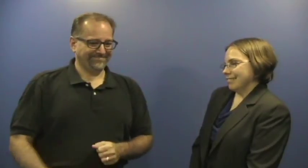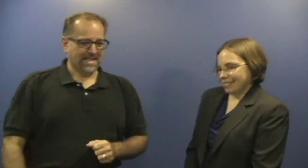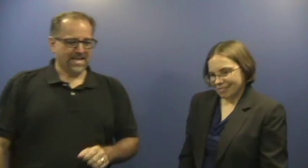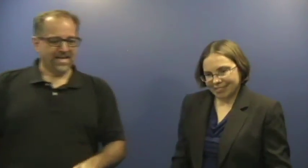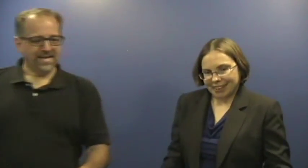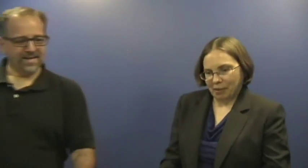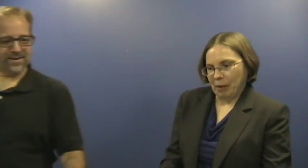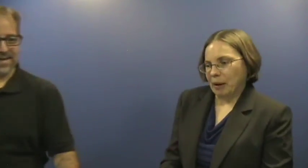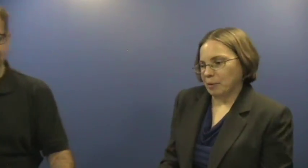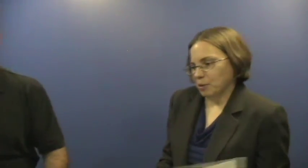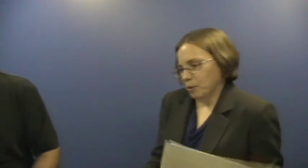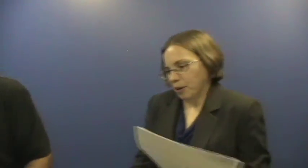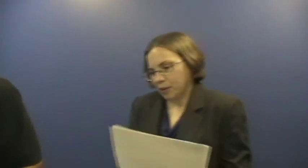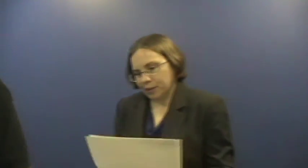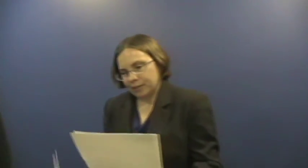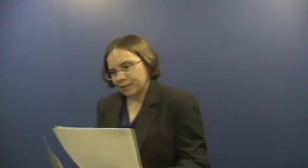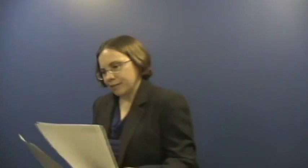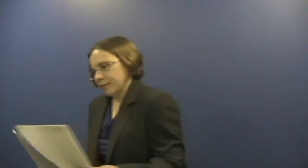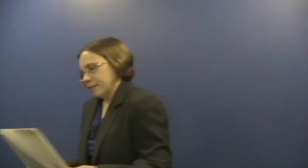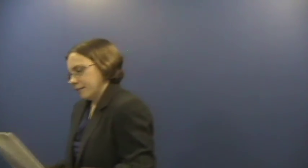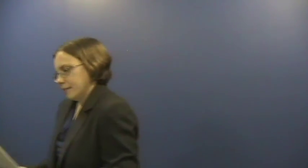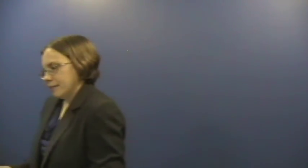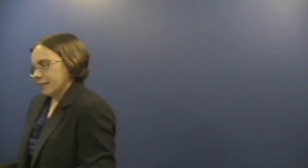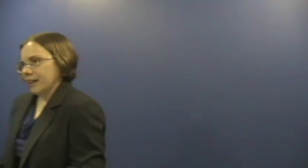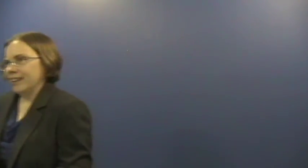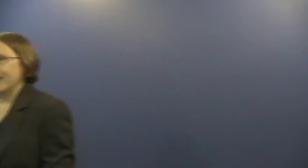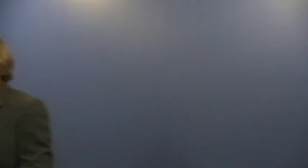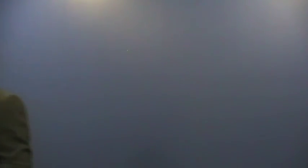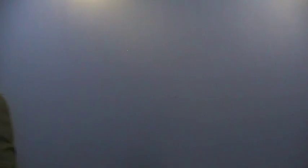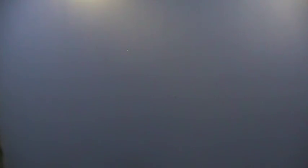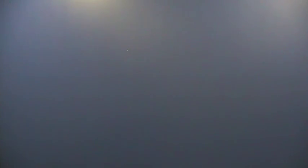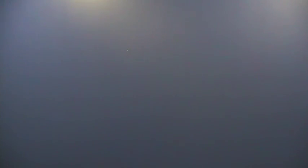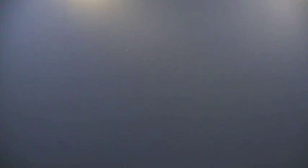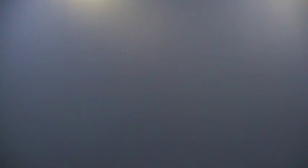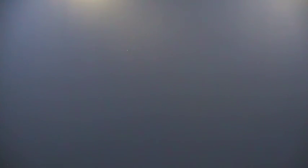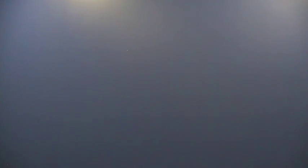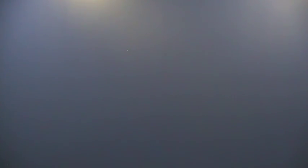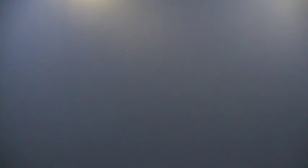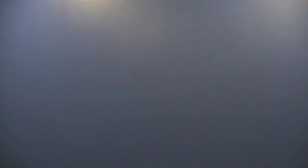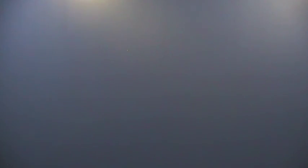I think I may have to just redo that last little piece.